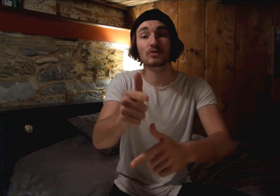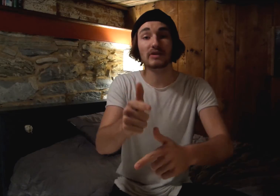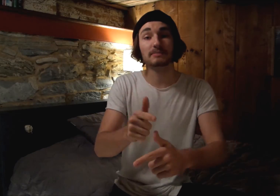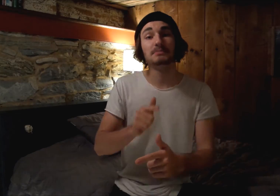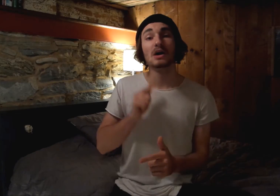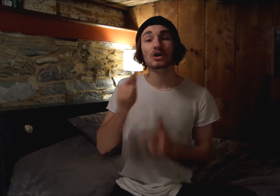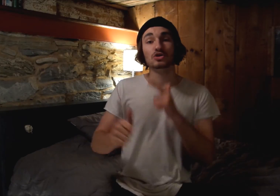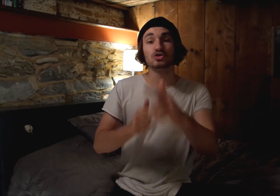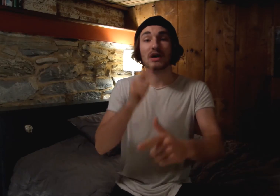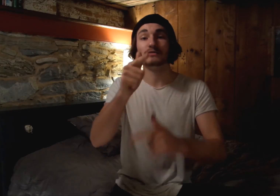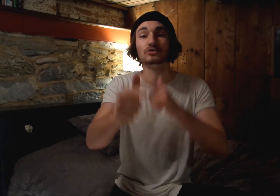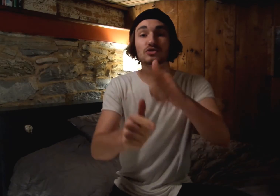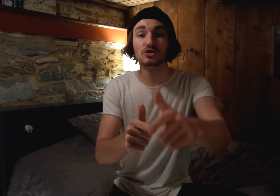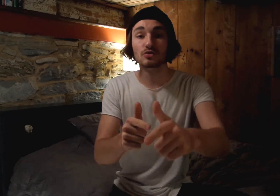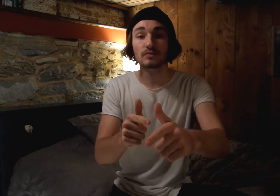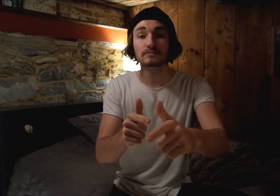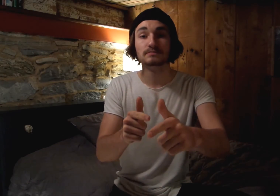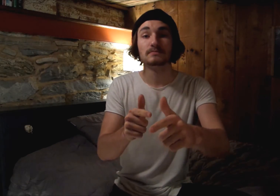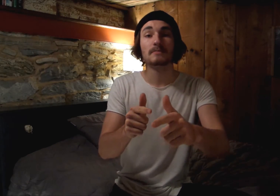moving. Travel to